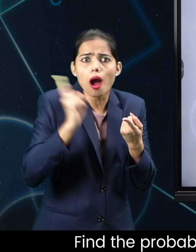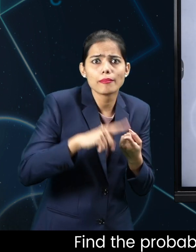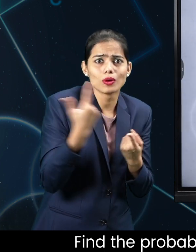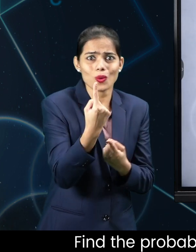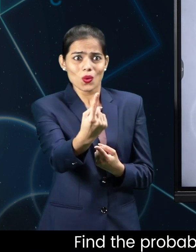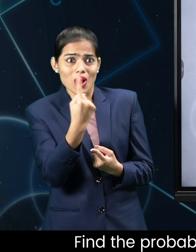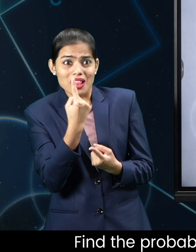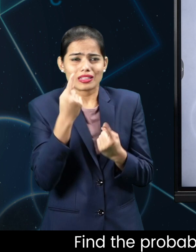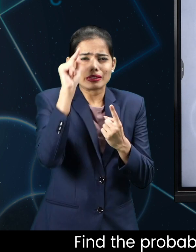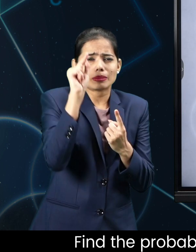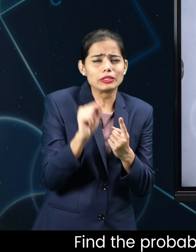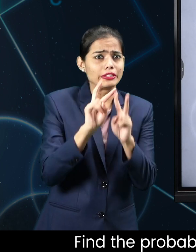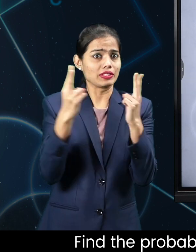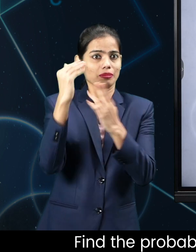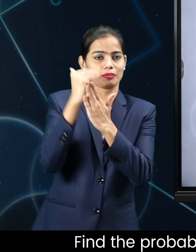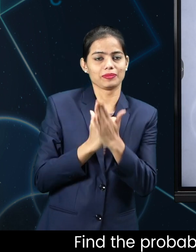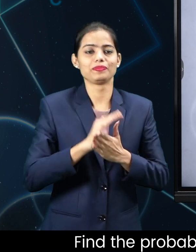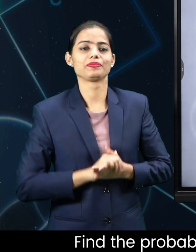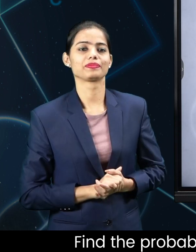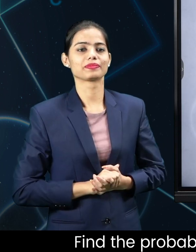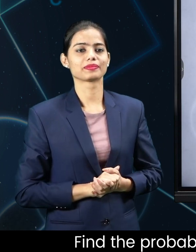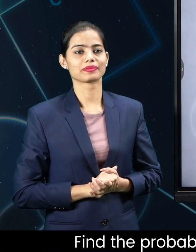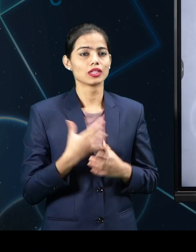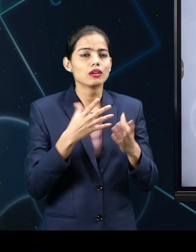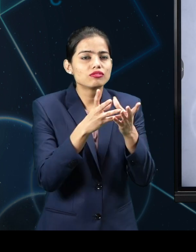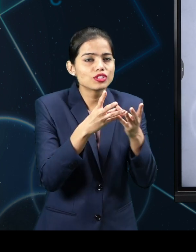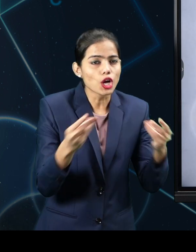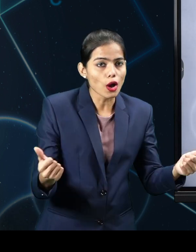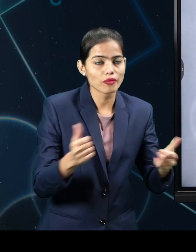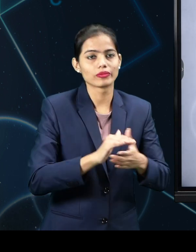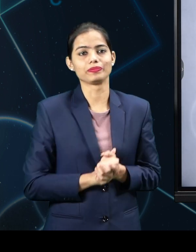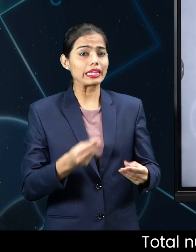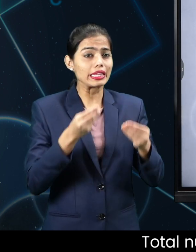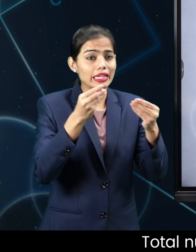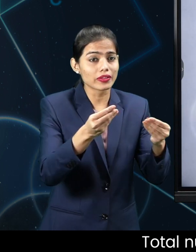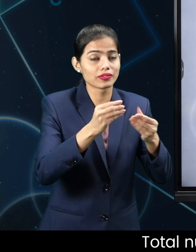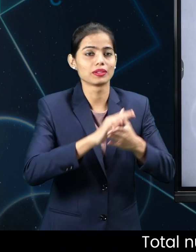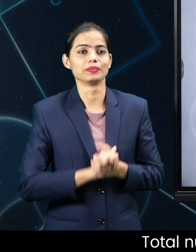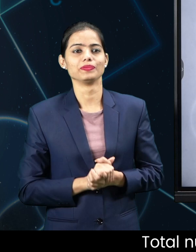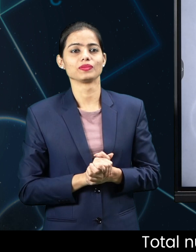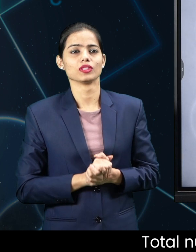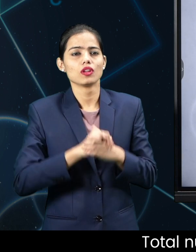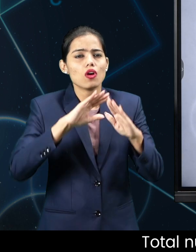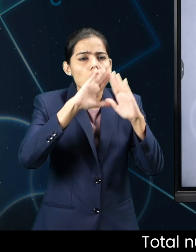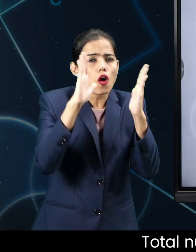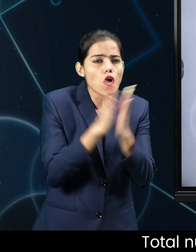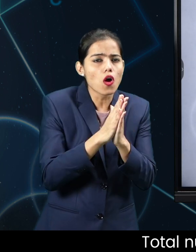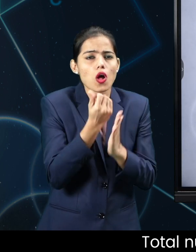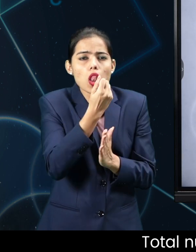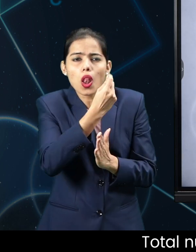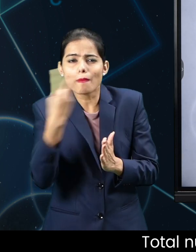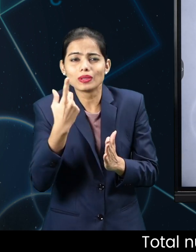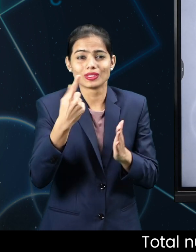Find the probability of occurrence of each of these events. Solution. Given total number of times